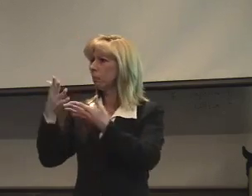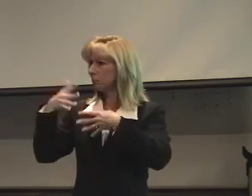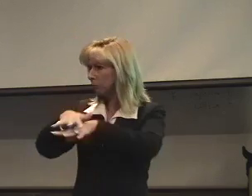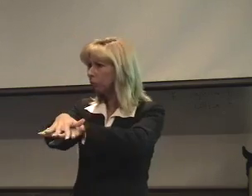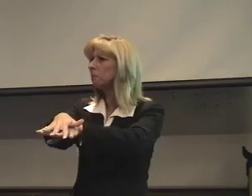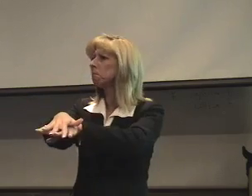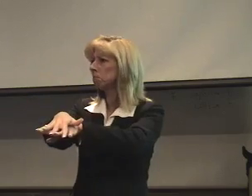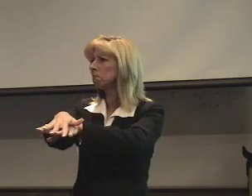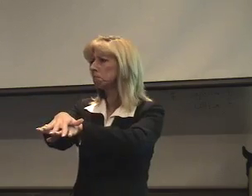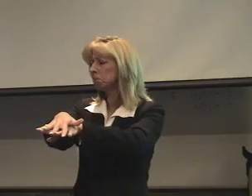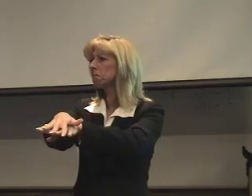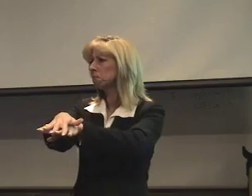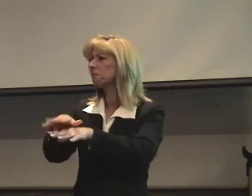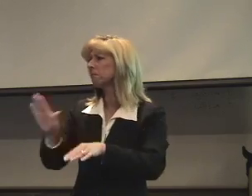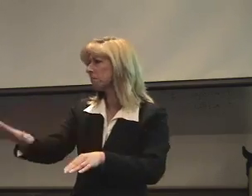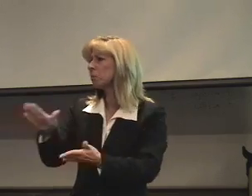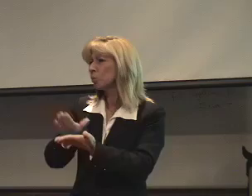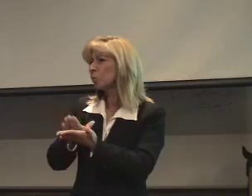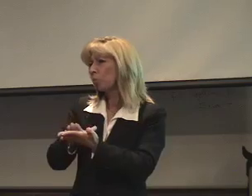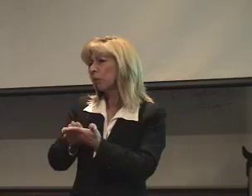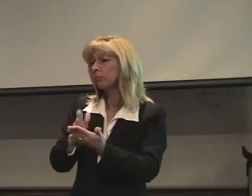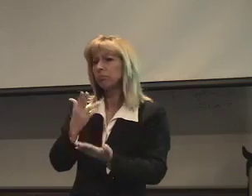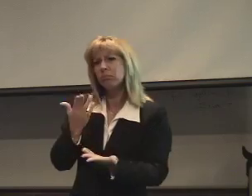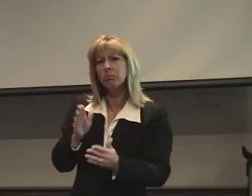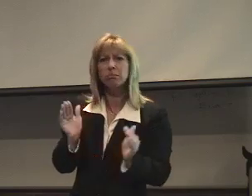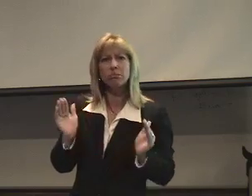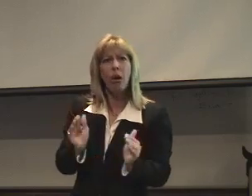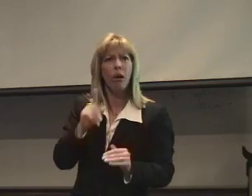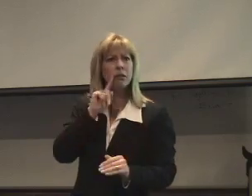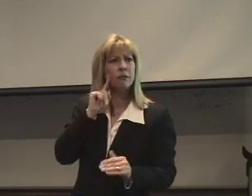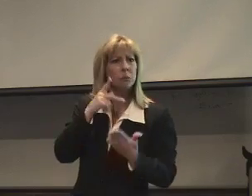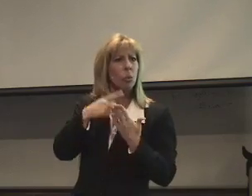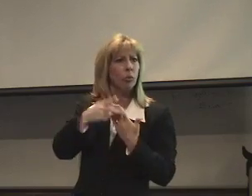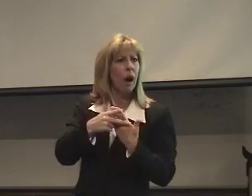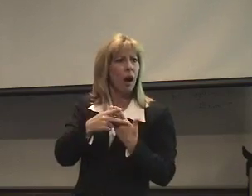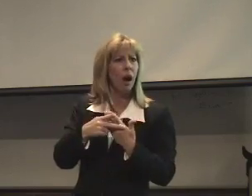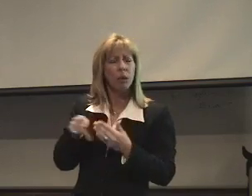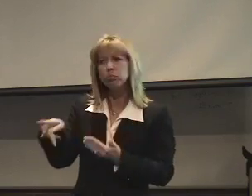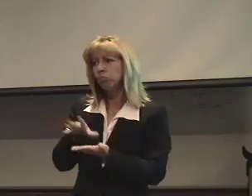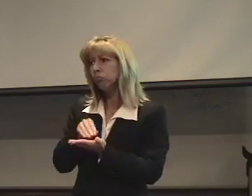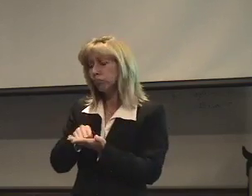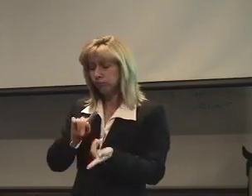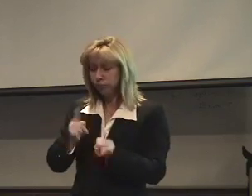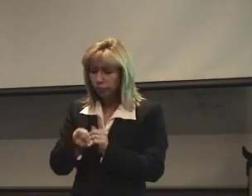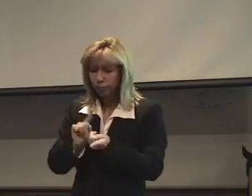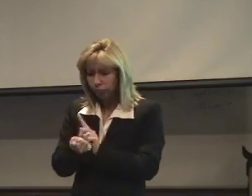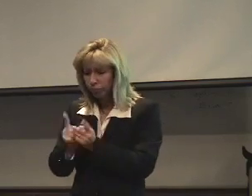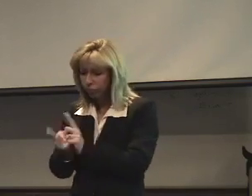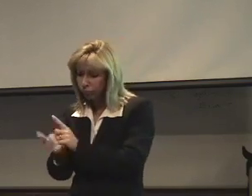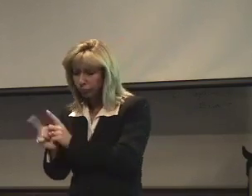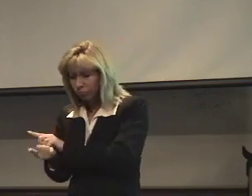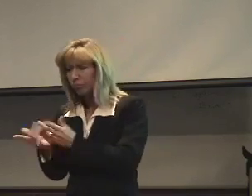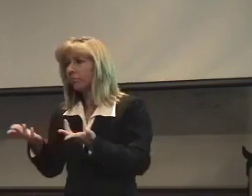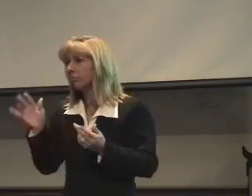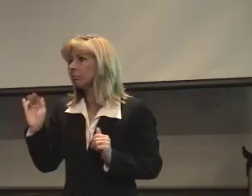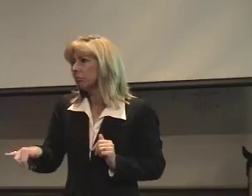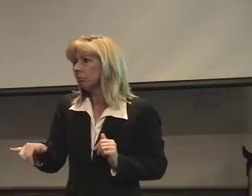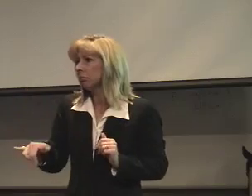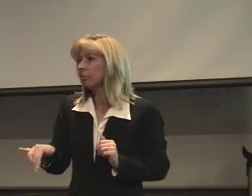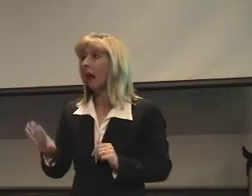sign, word, transliterate. And this past September came to our school. And